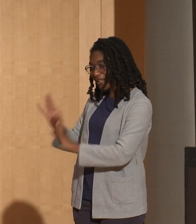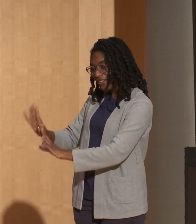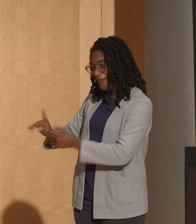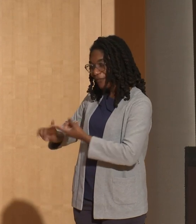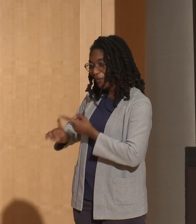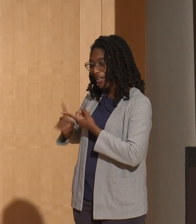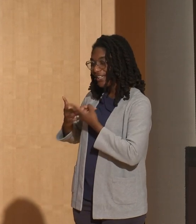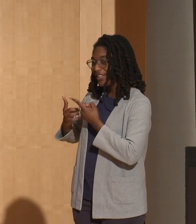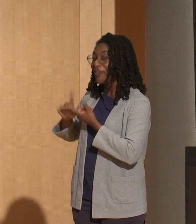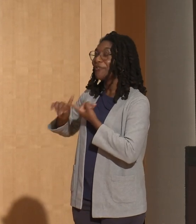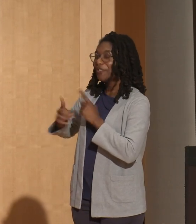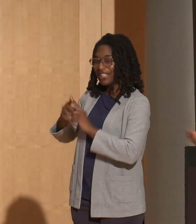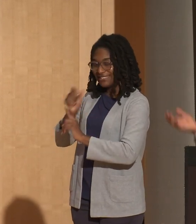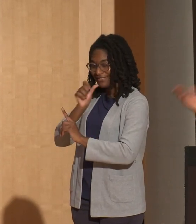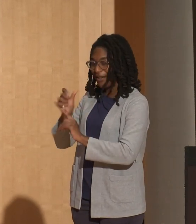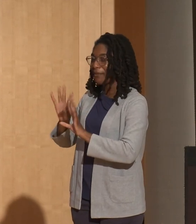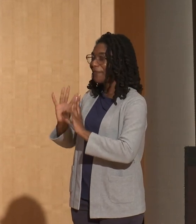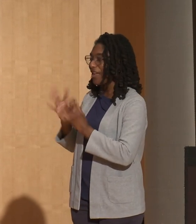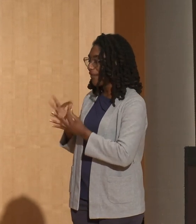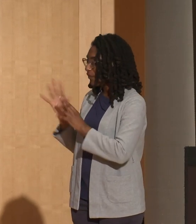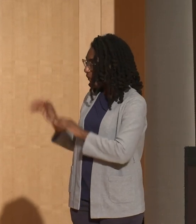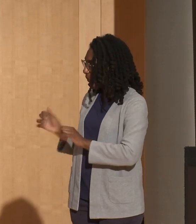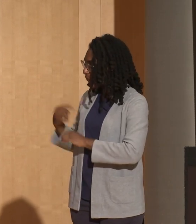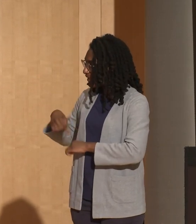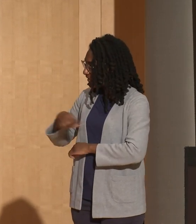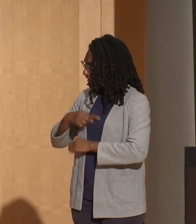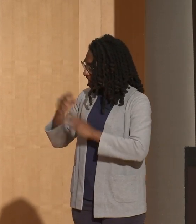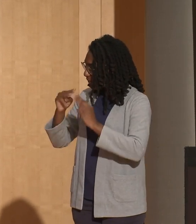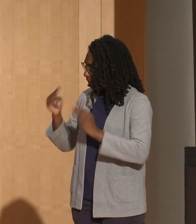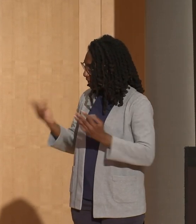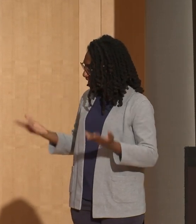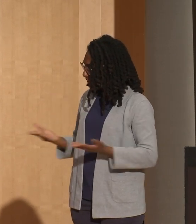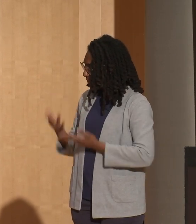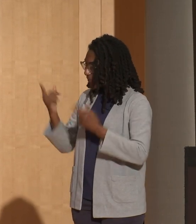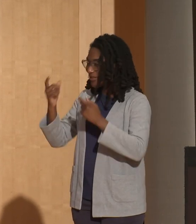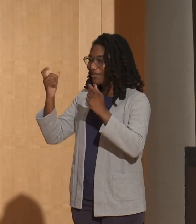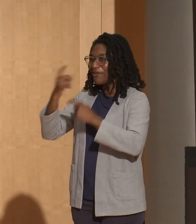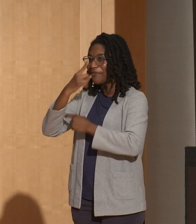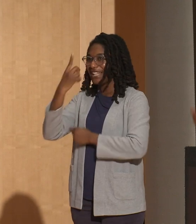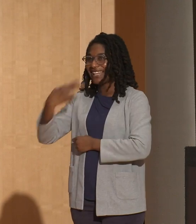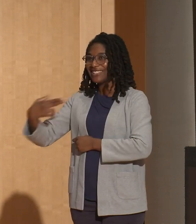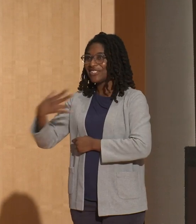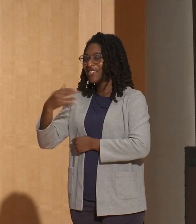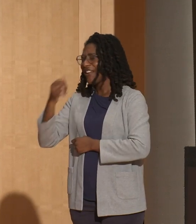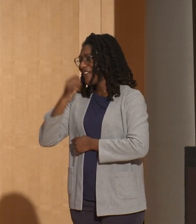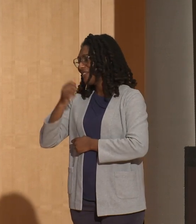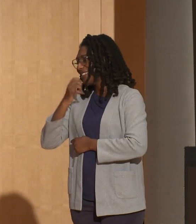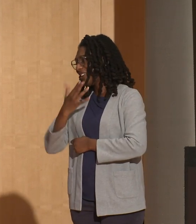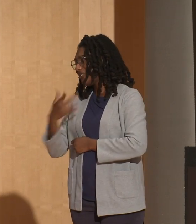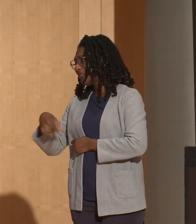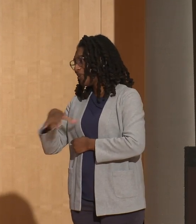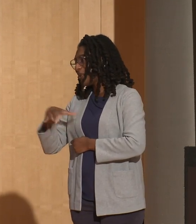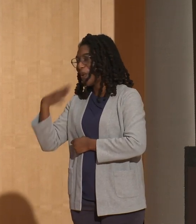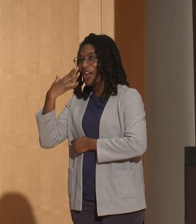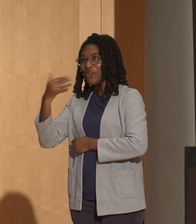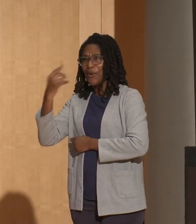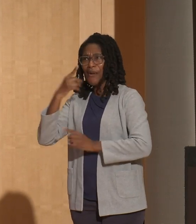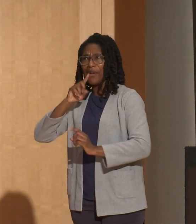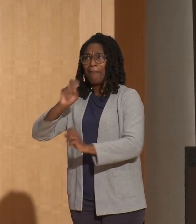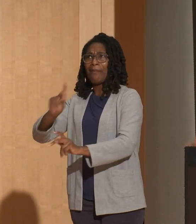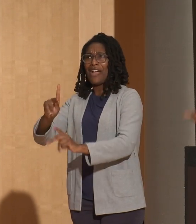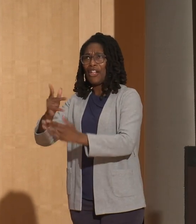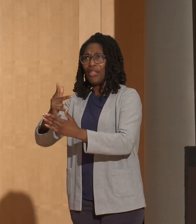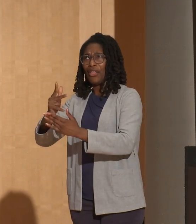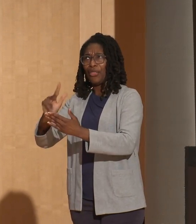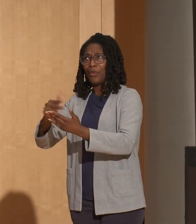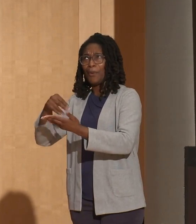here at the Reginald F. Lewis Museum for hosting us to celebrate Black history and what they do each and every day. I know I'll be here like three more times this week,